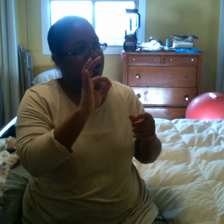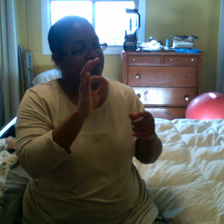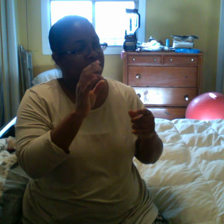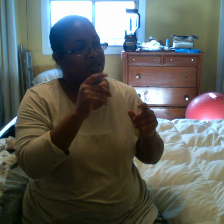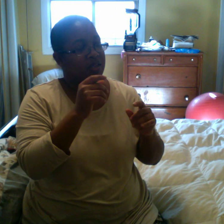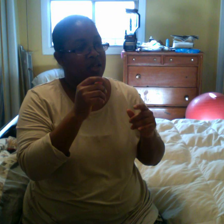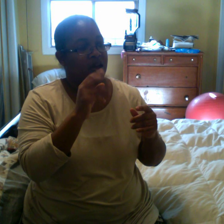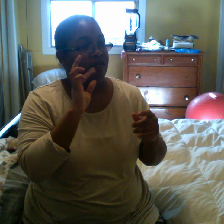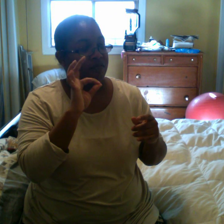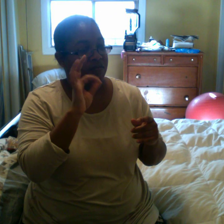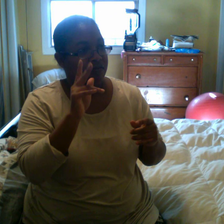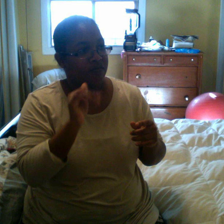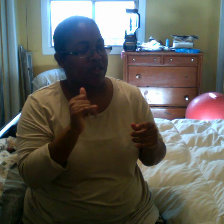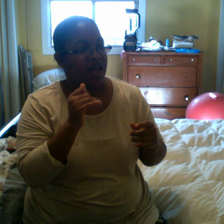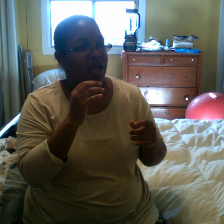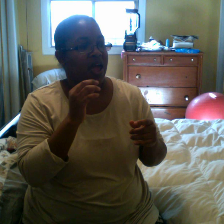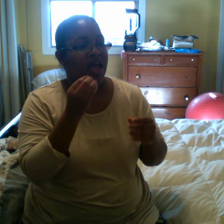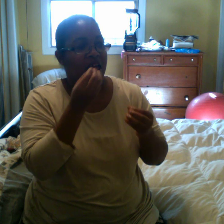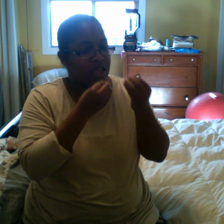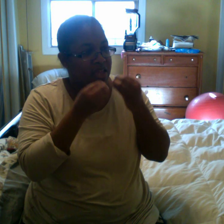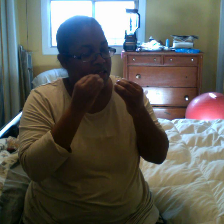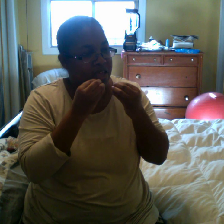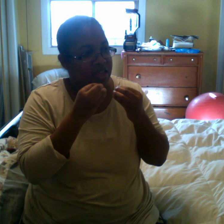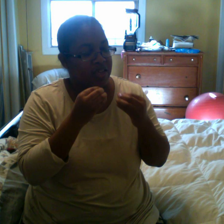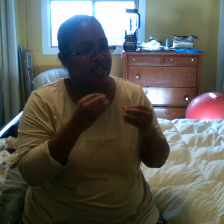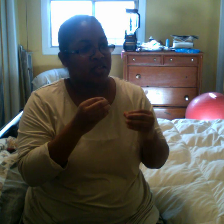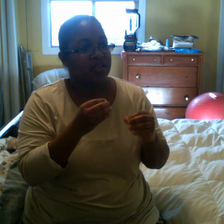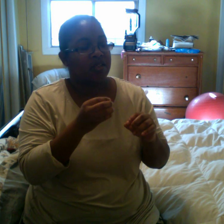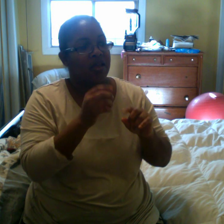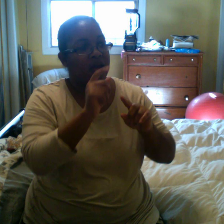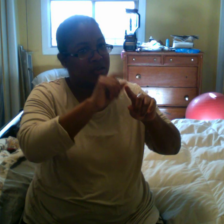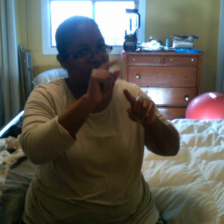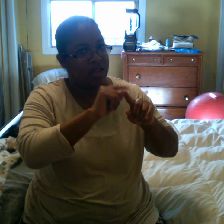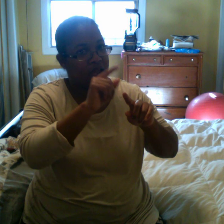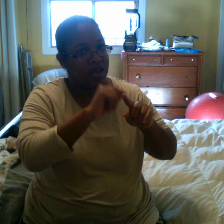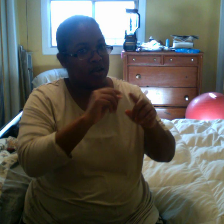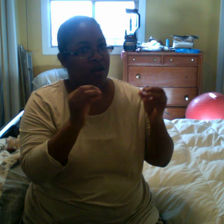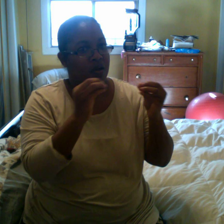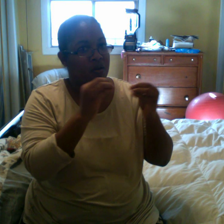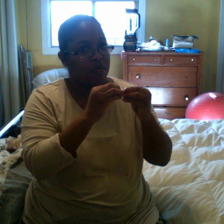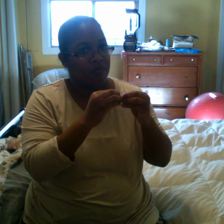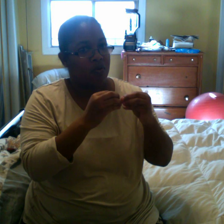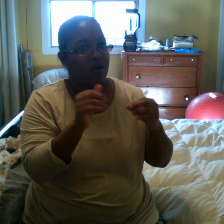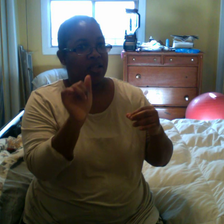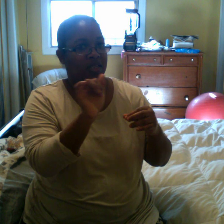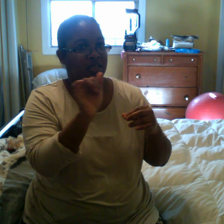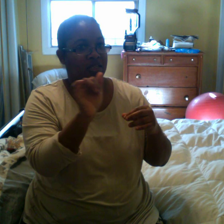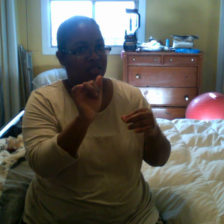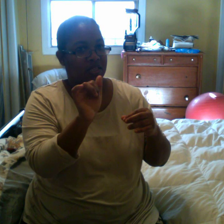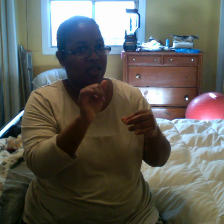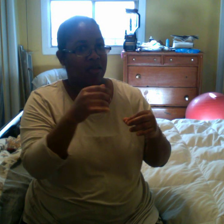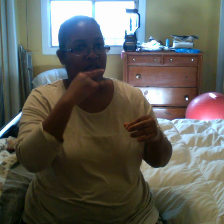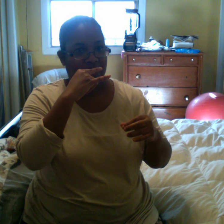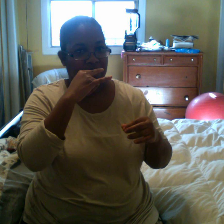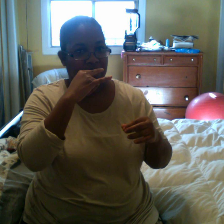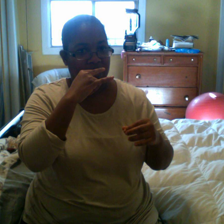just like most kids, they choose not to eat the broccoli and they go to something sweeter. Exactly. Now, a quick background on how taste works. Our taste buds are